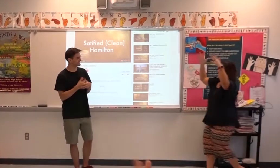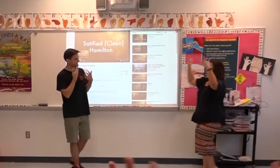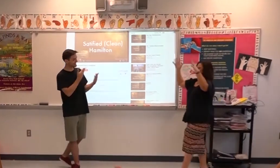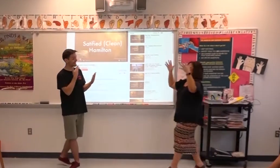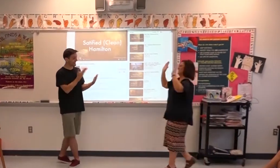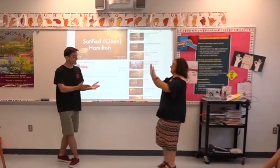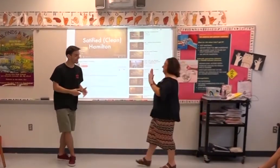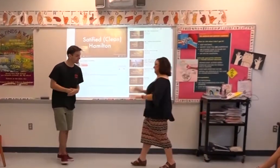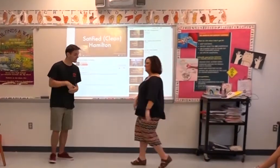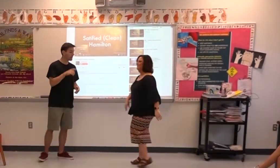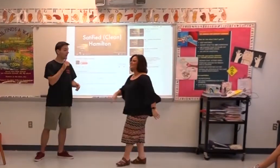Yay!